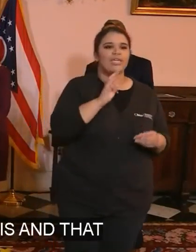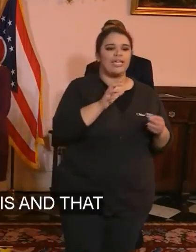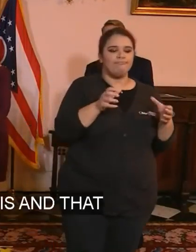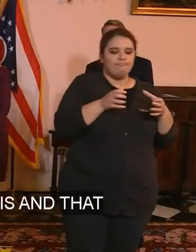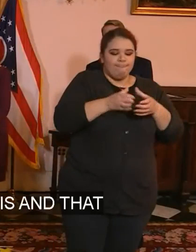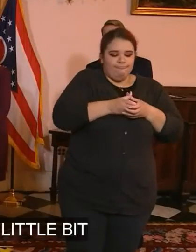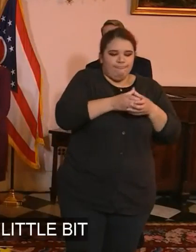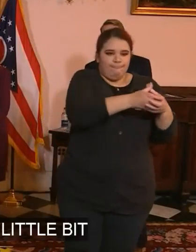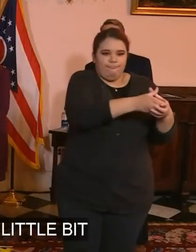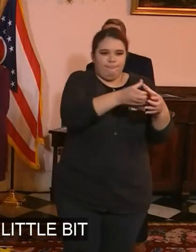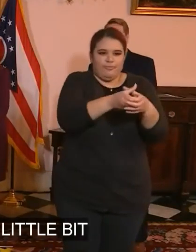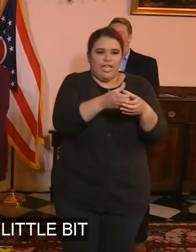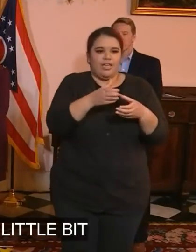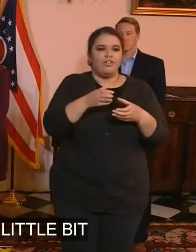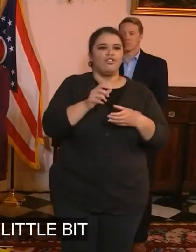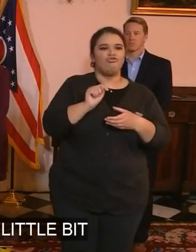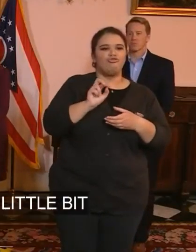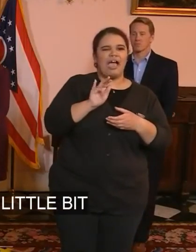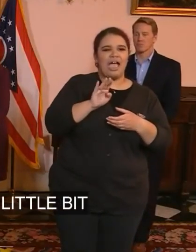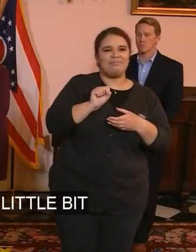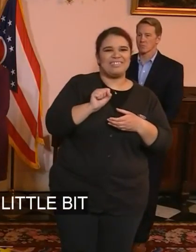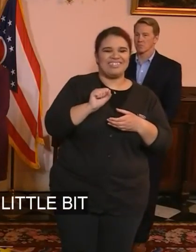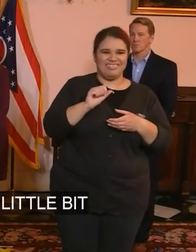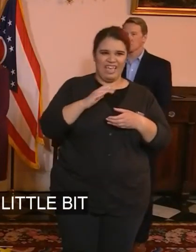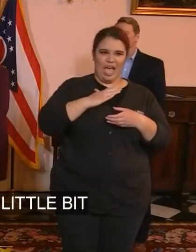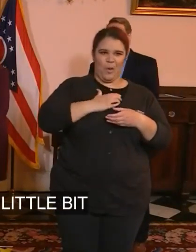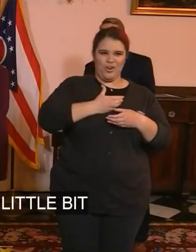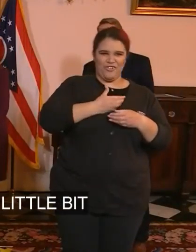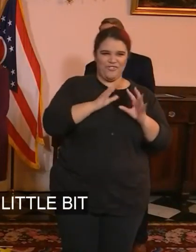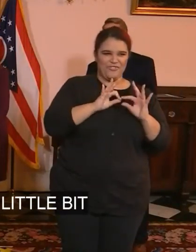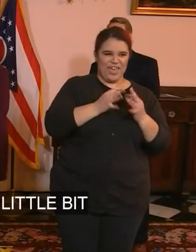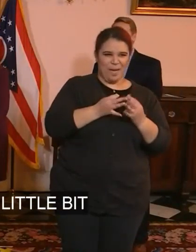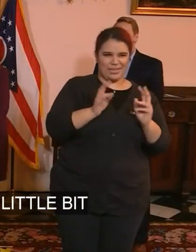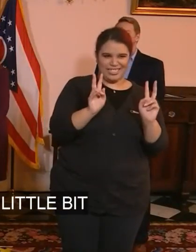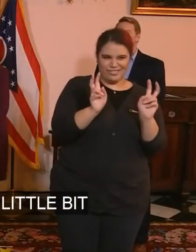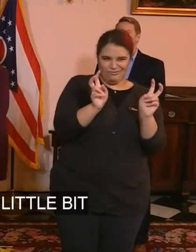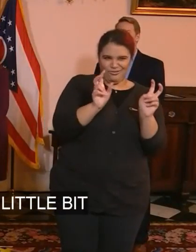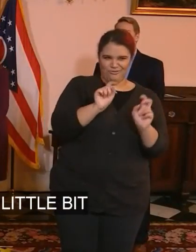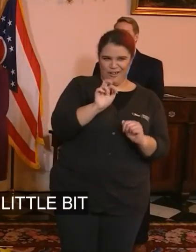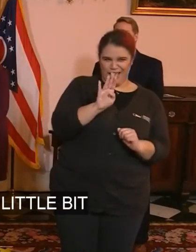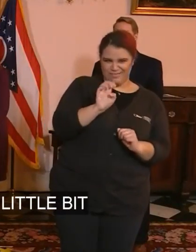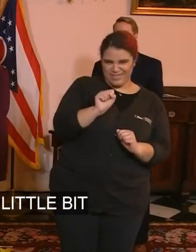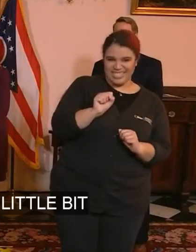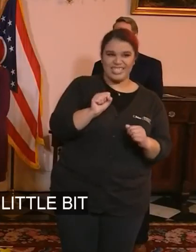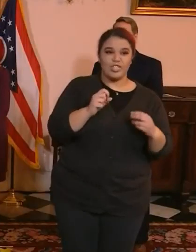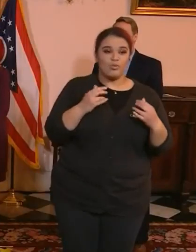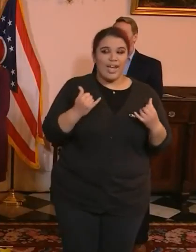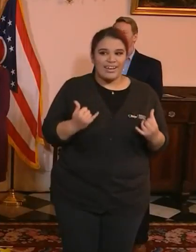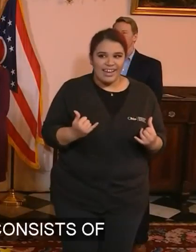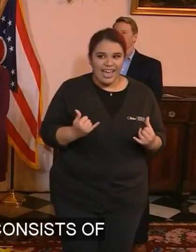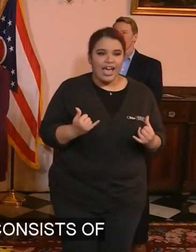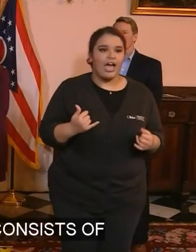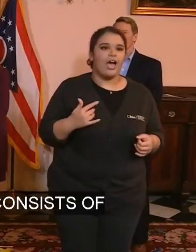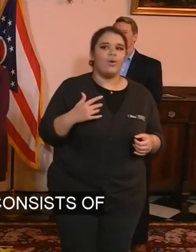consists of a couple of my kids, grown children, and a good close family friend